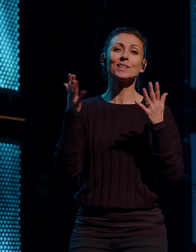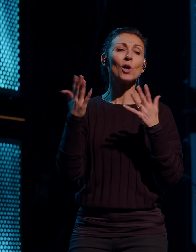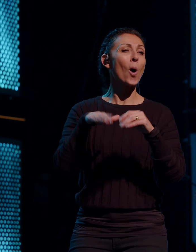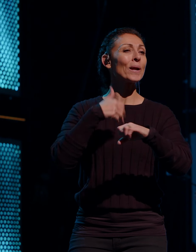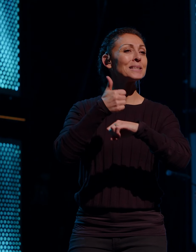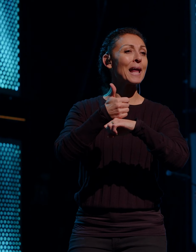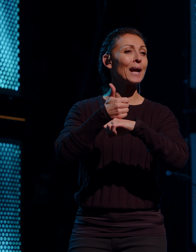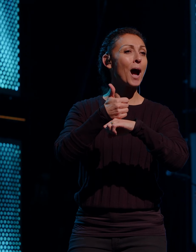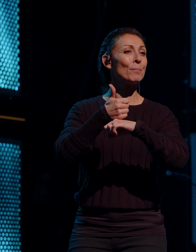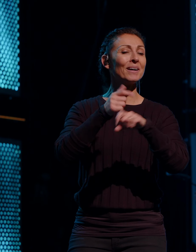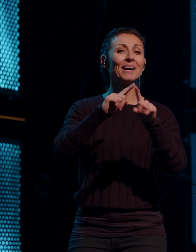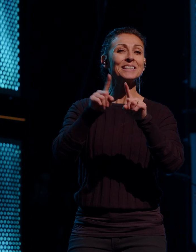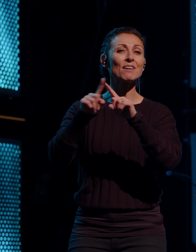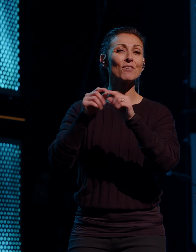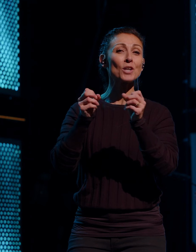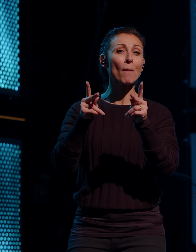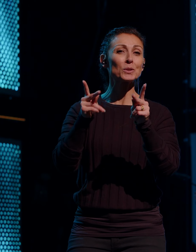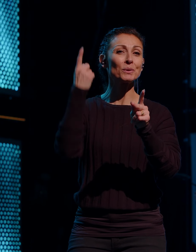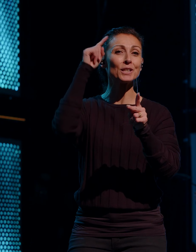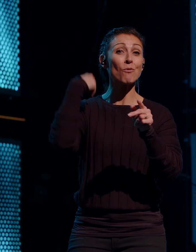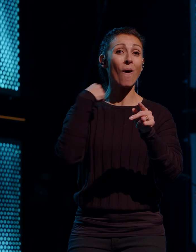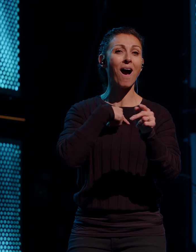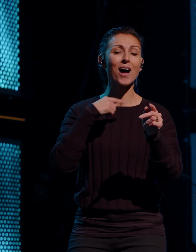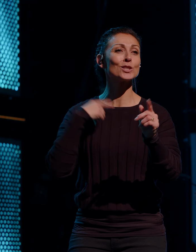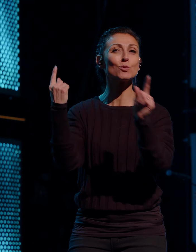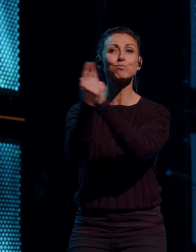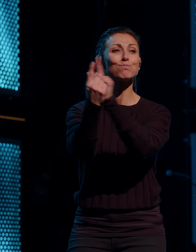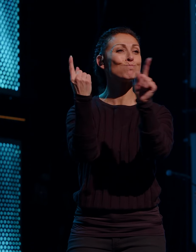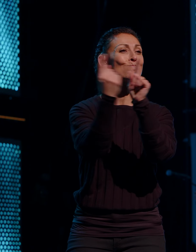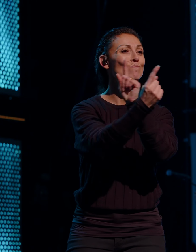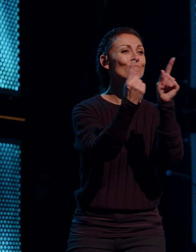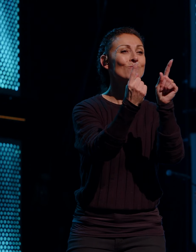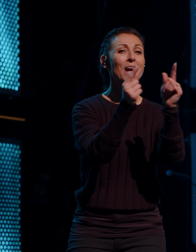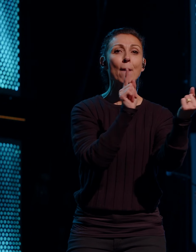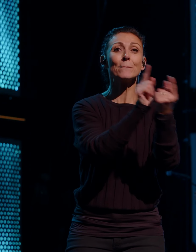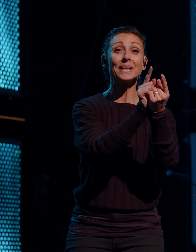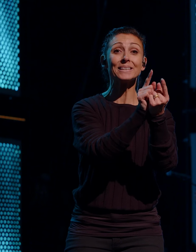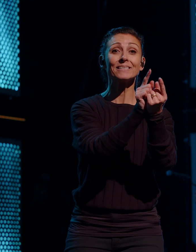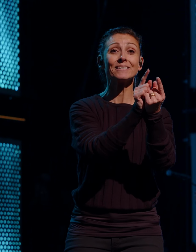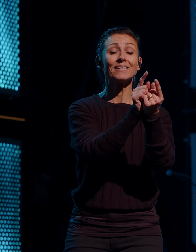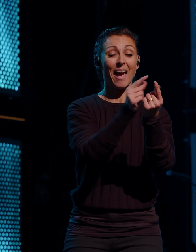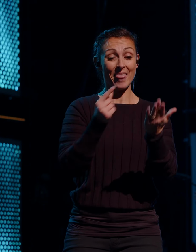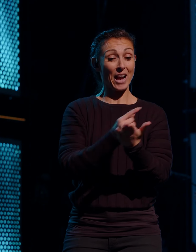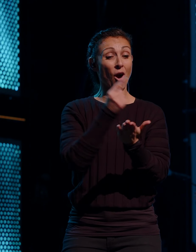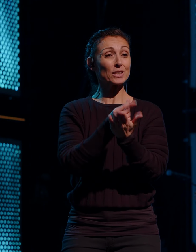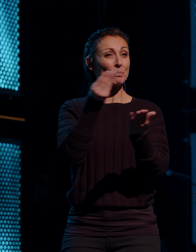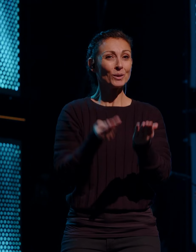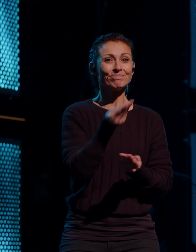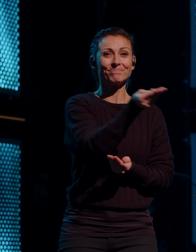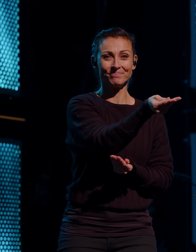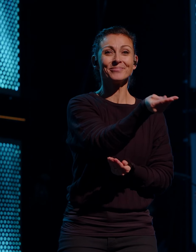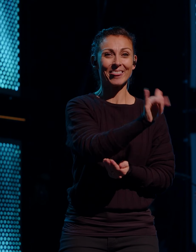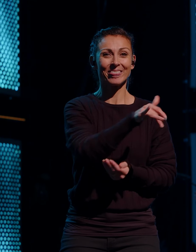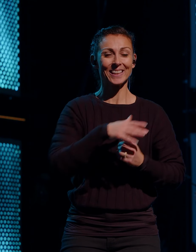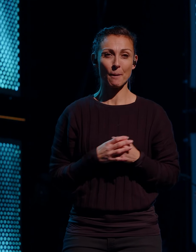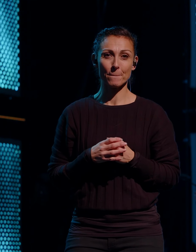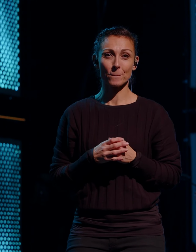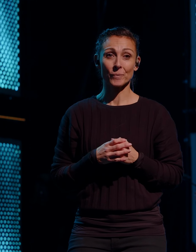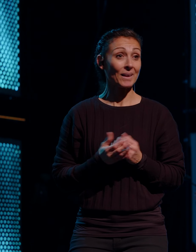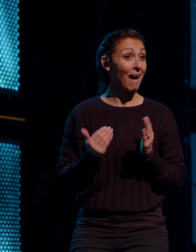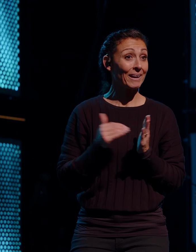saved. So here with all these three, Lydia, the businesswoman, the slave girl, and this blue-collar